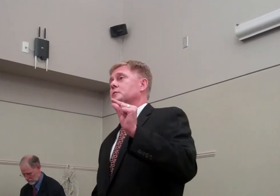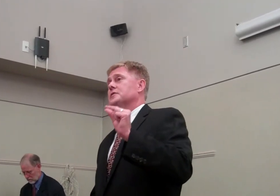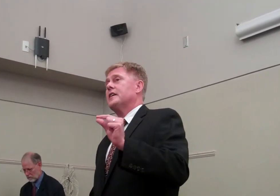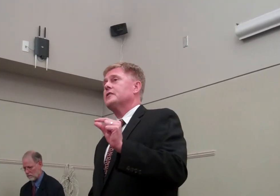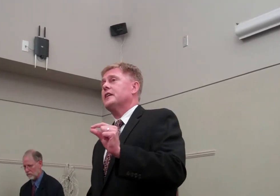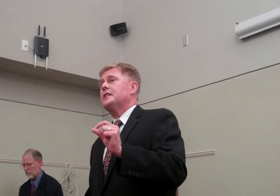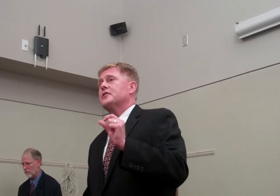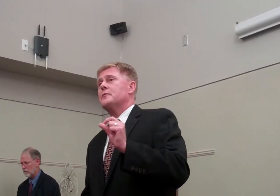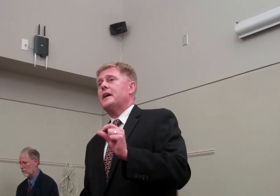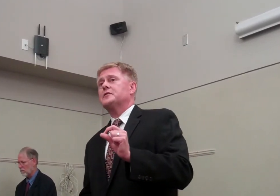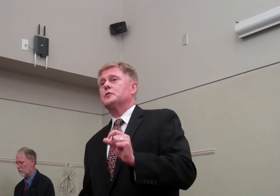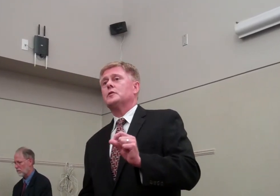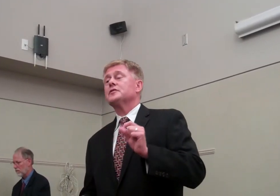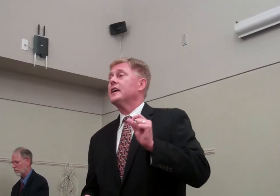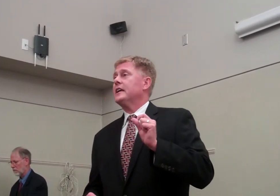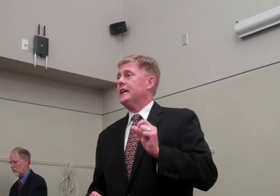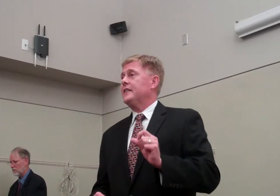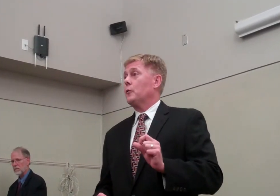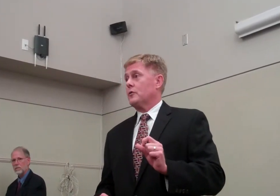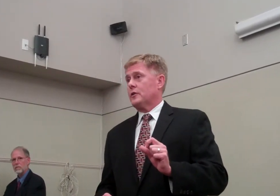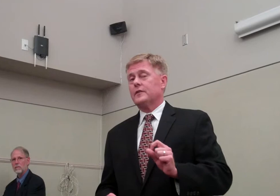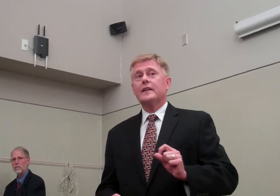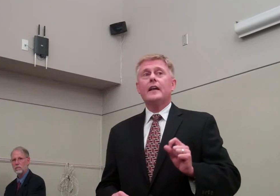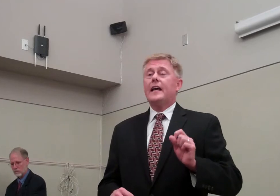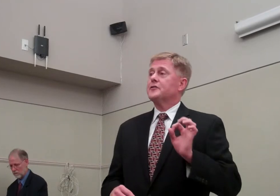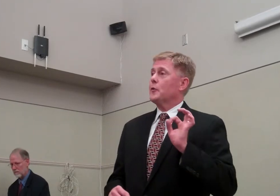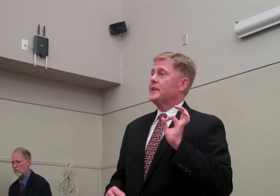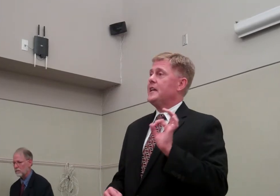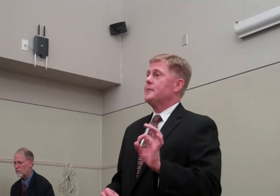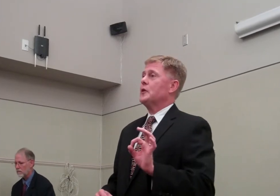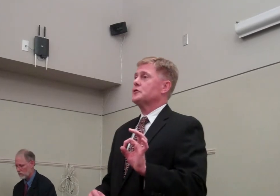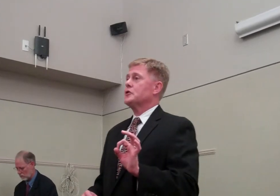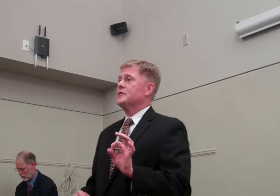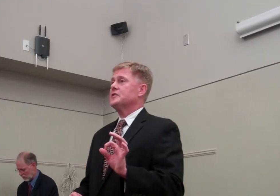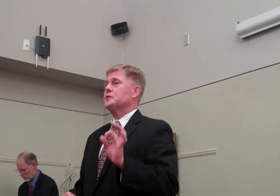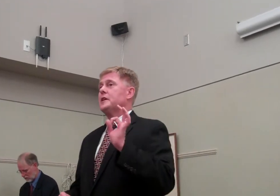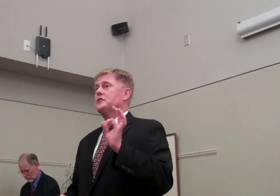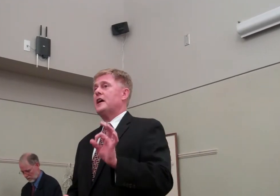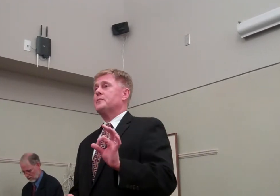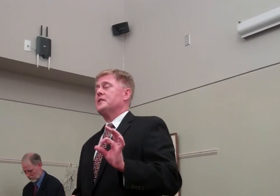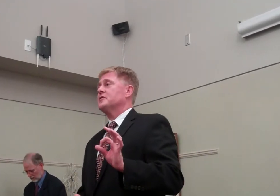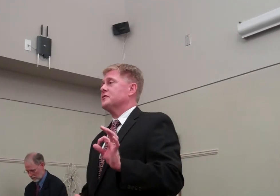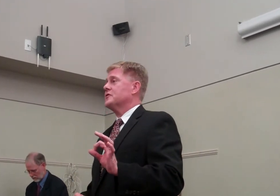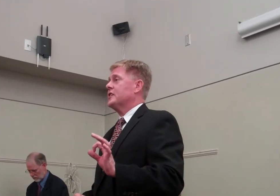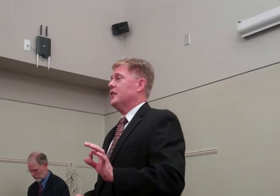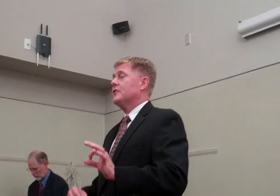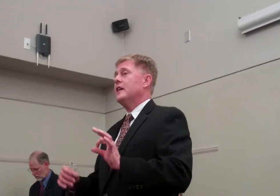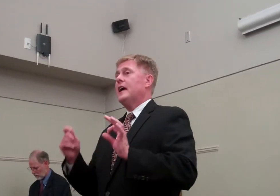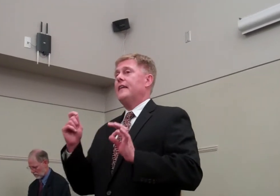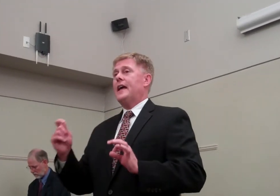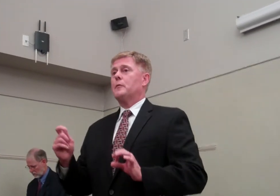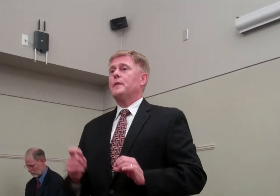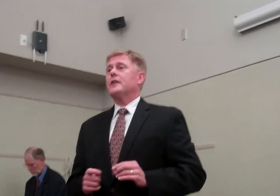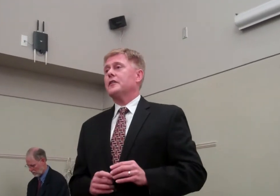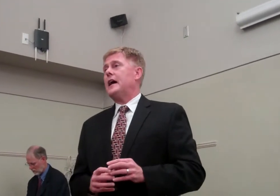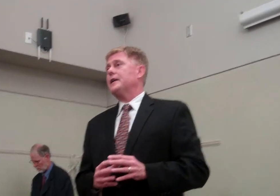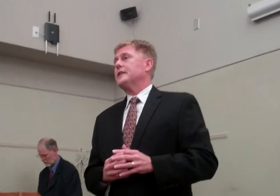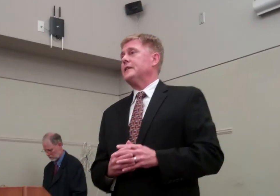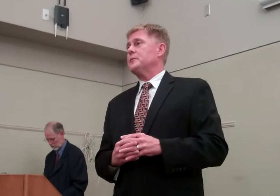will send their kids to the best schools in the world. And so we keep those services. We attract businesses here. And that will make our county an even